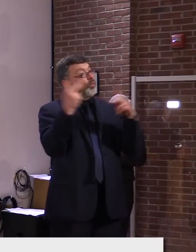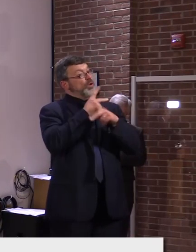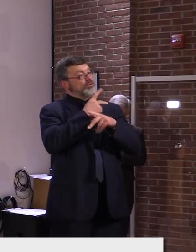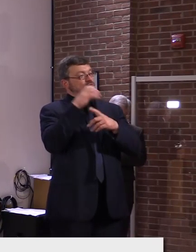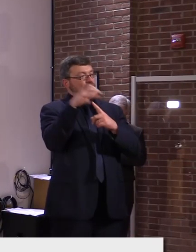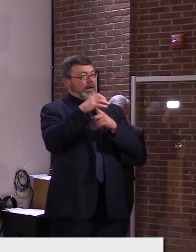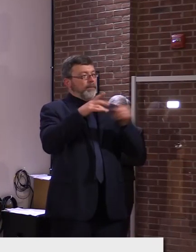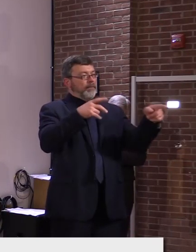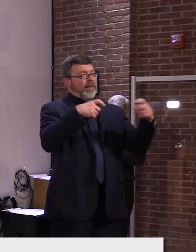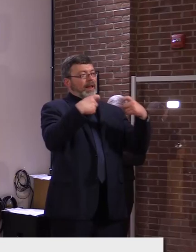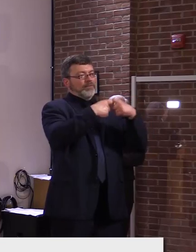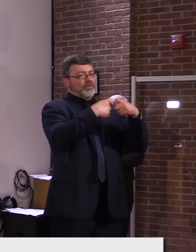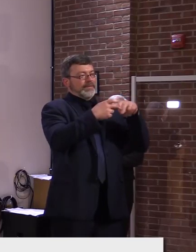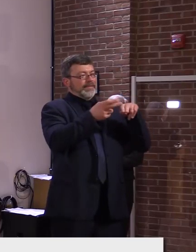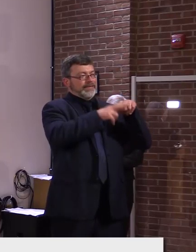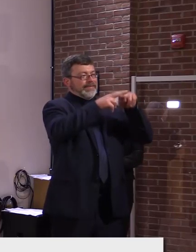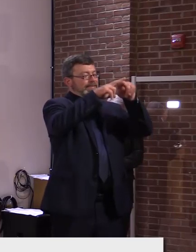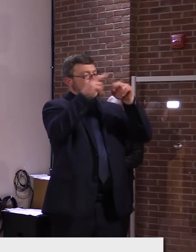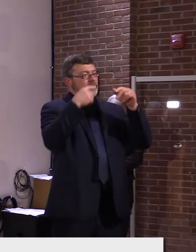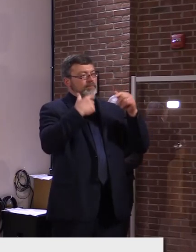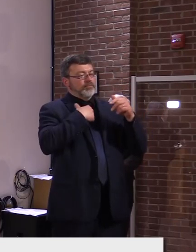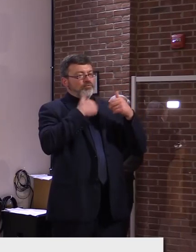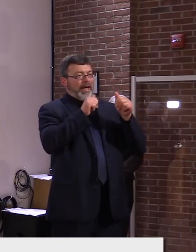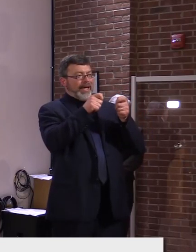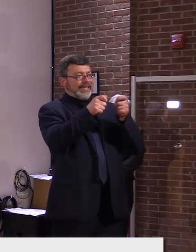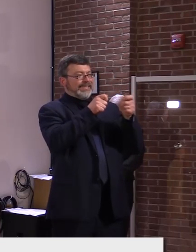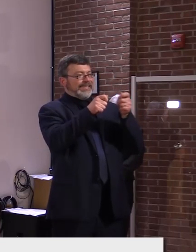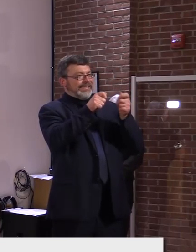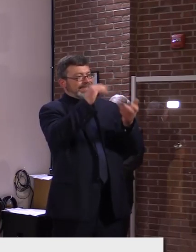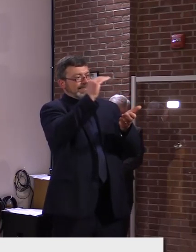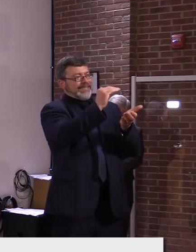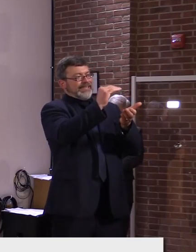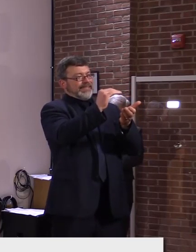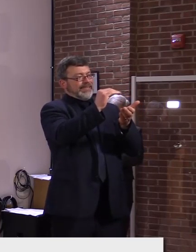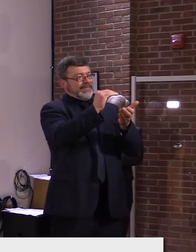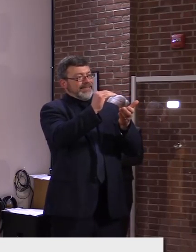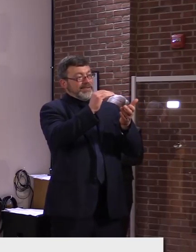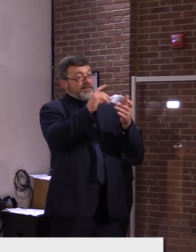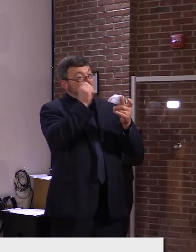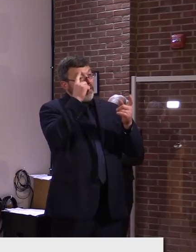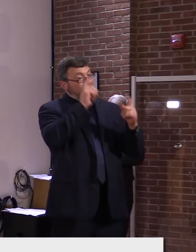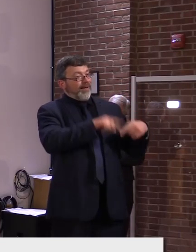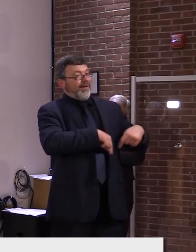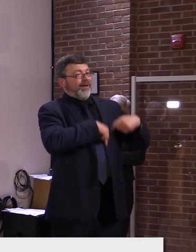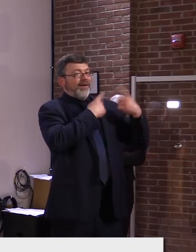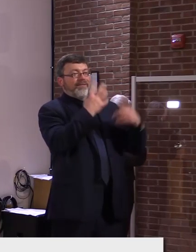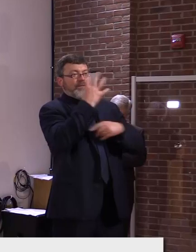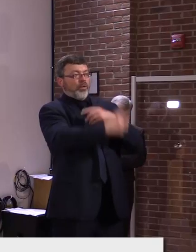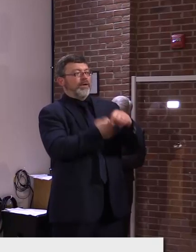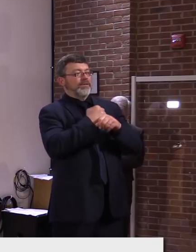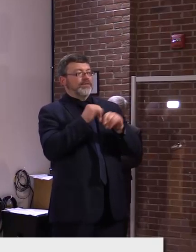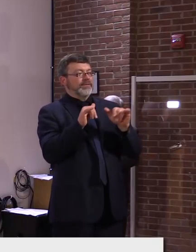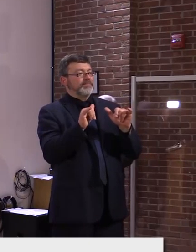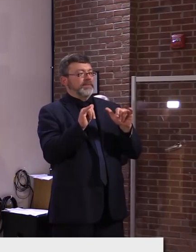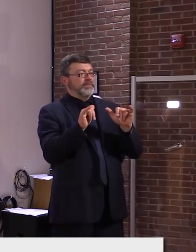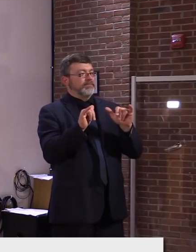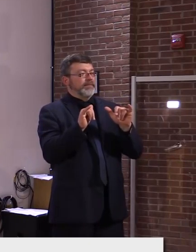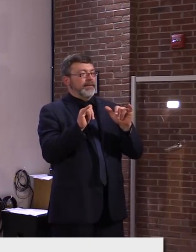trying to address over the last 4 years. So yes, I guess the basic answer is I am concerned about that in the